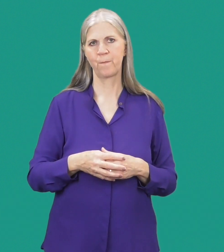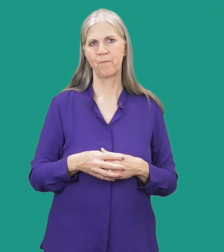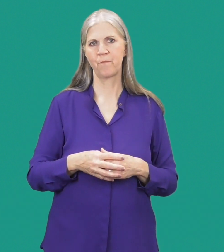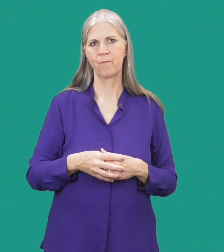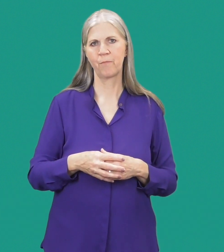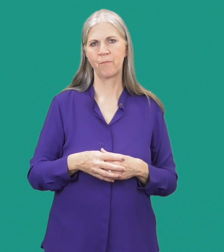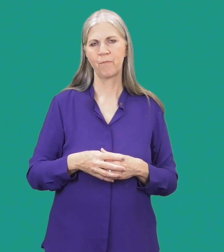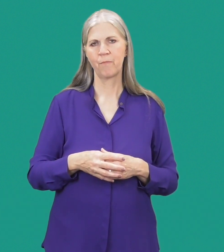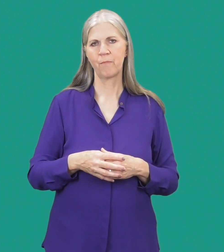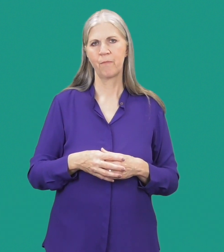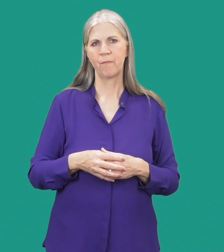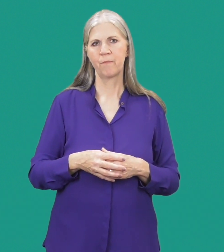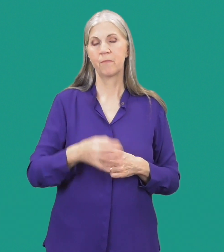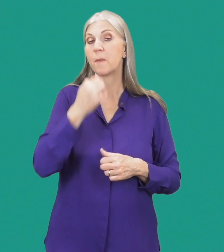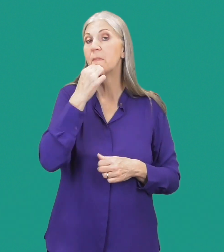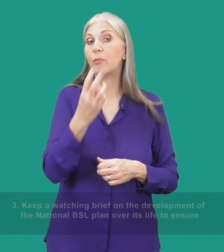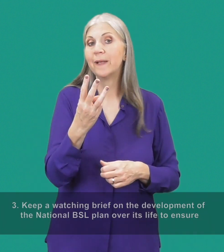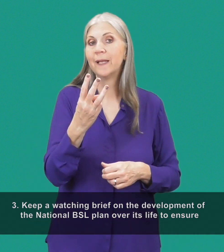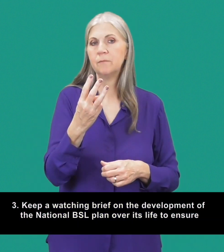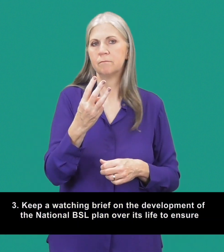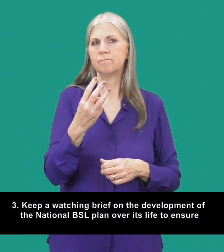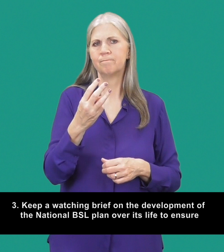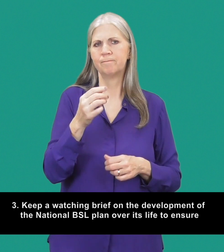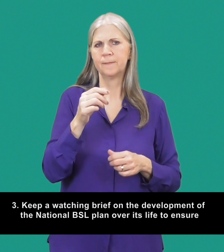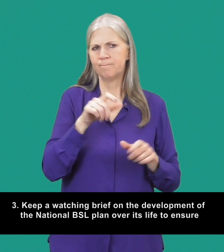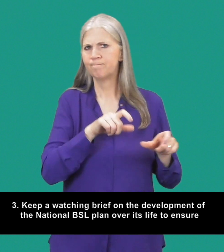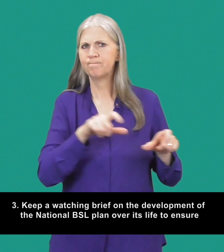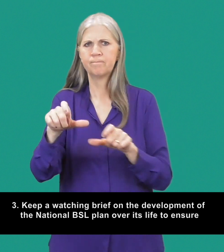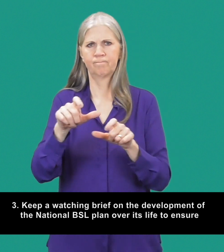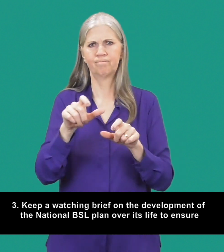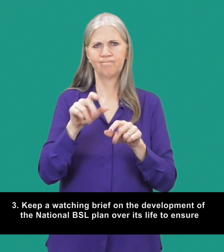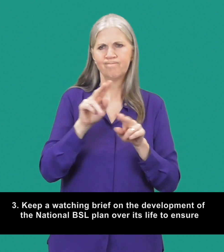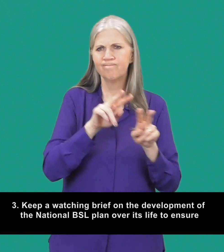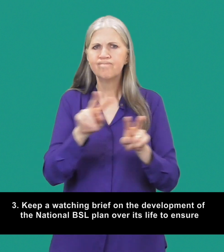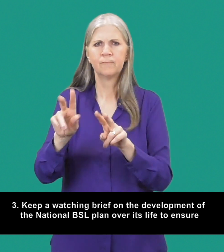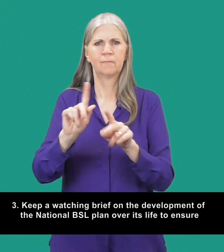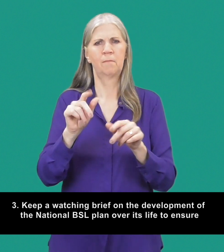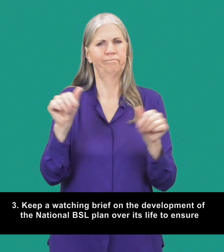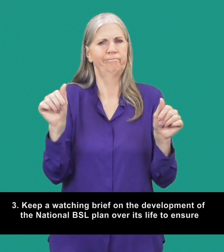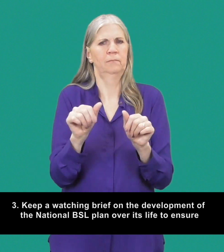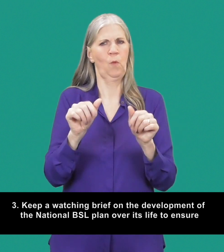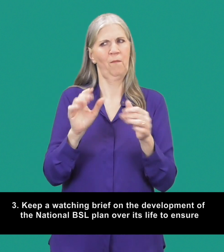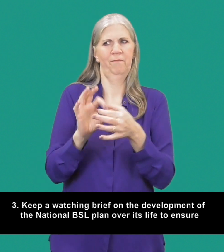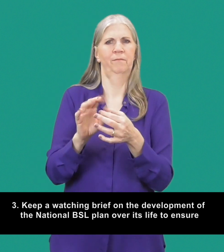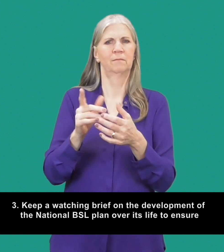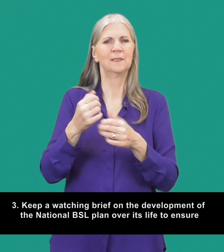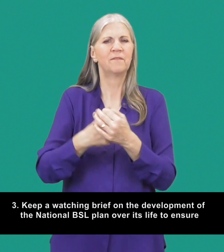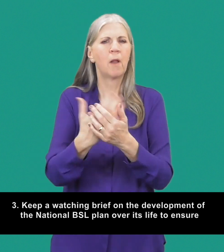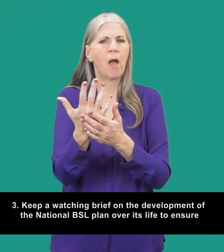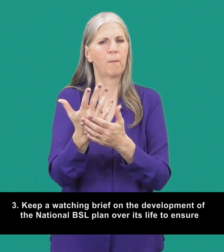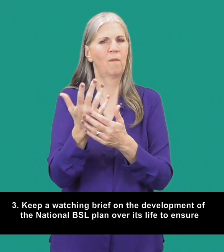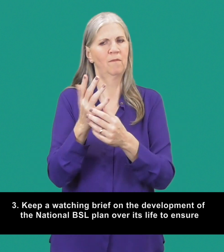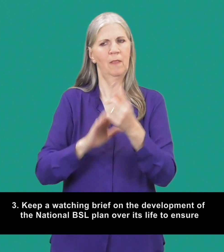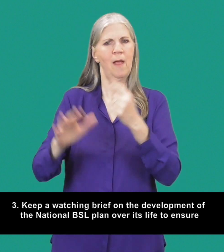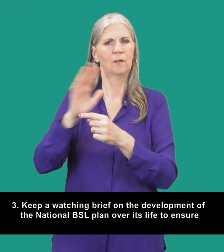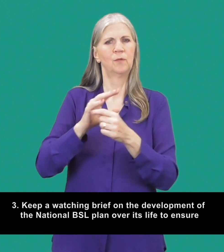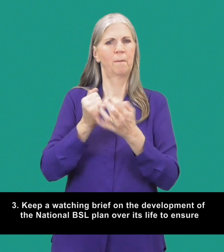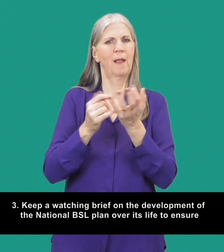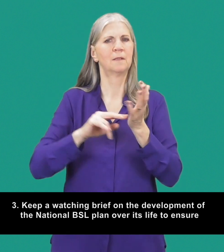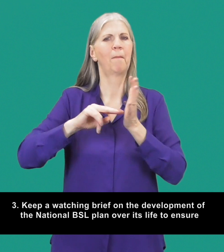Number 3, keep a watching brief on the development of the National BSL Plan over its life